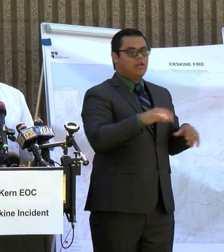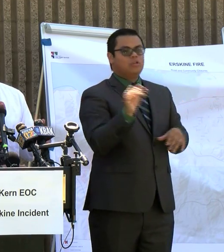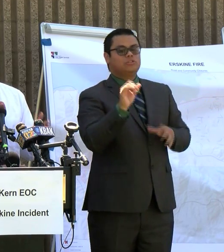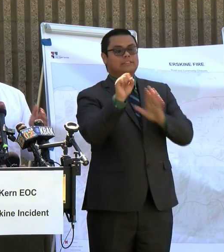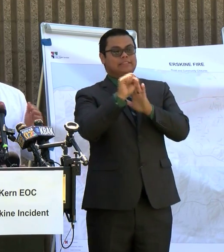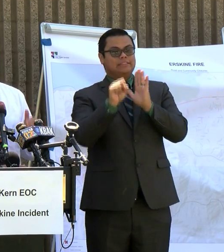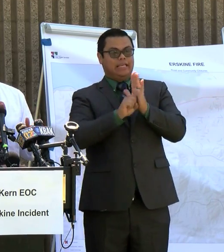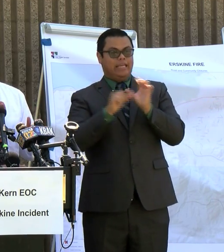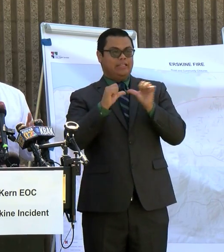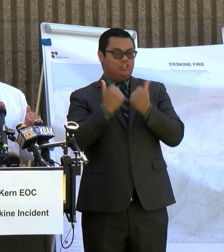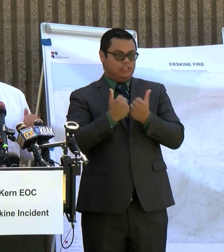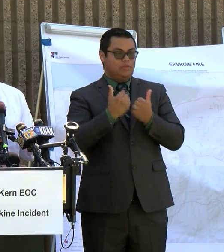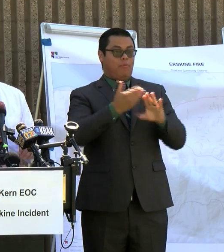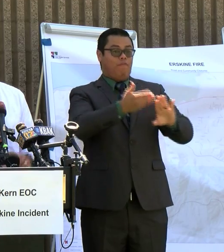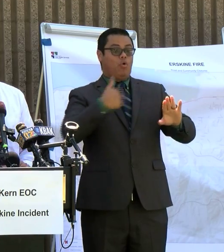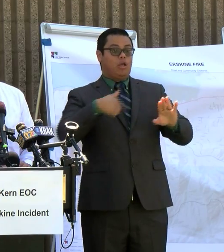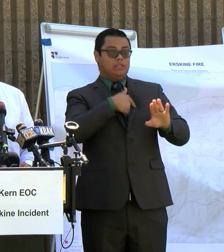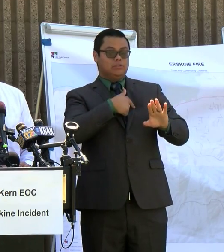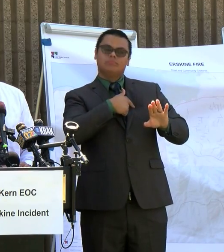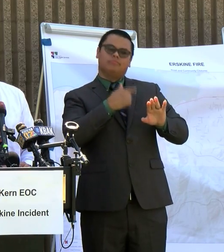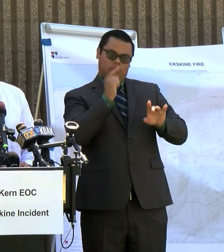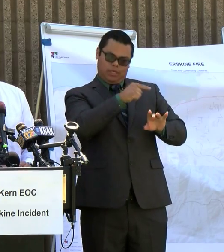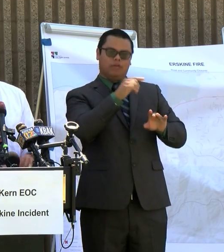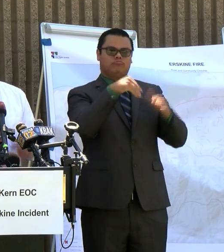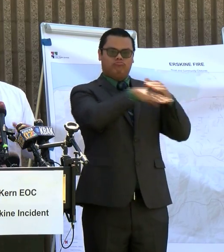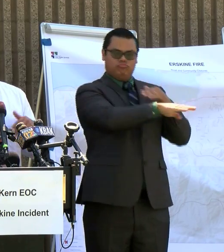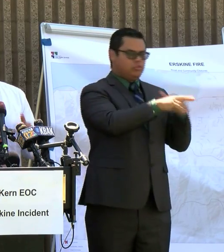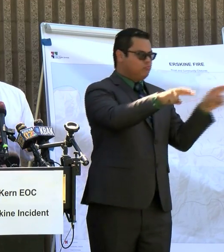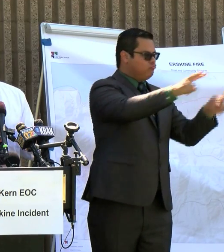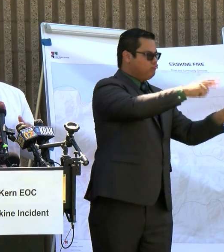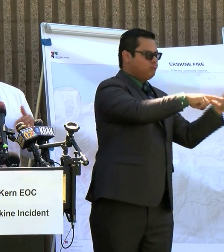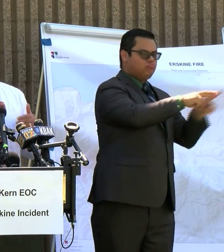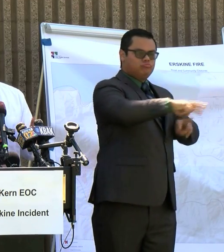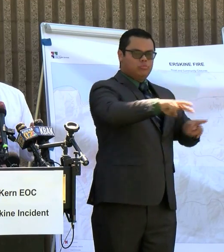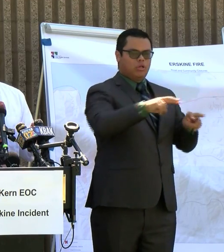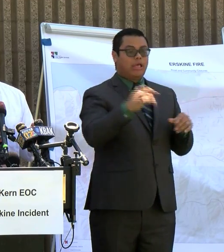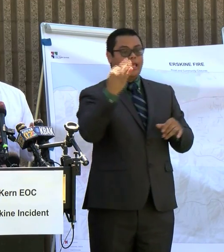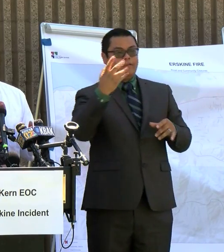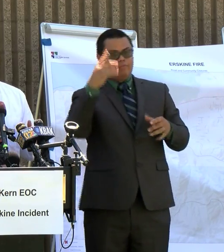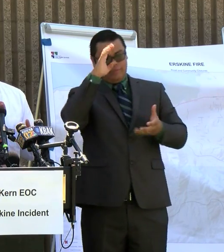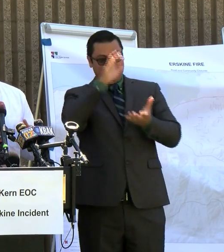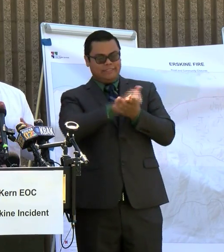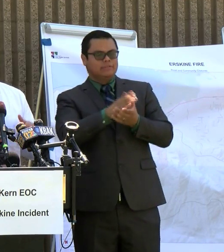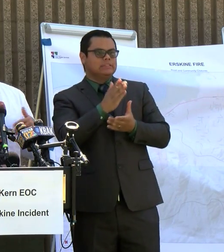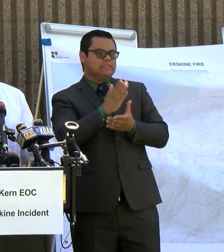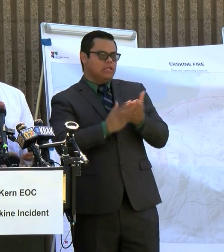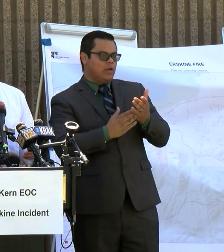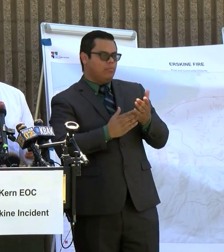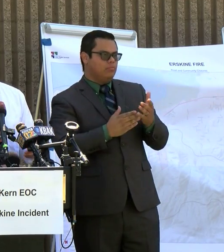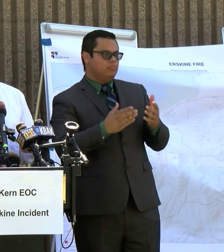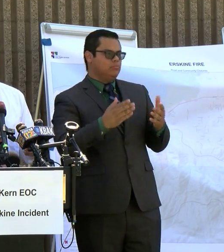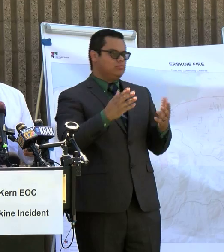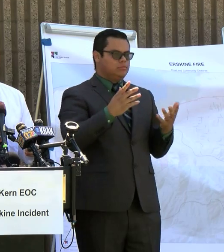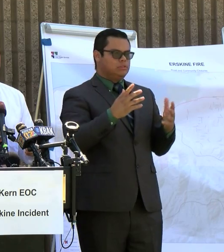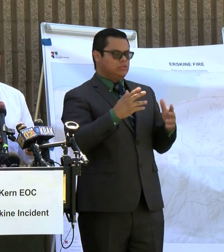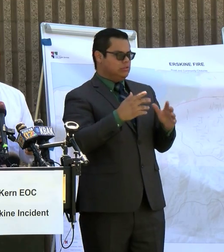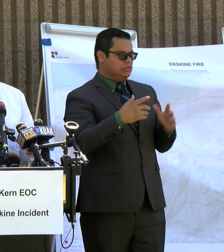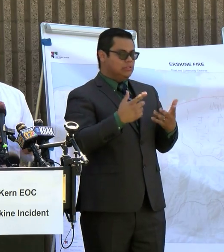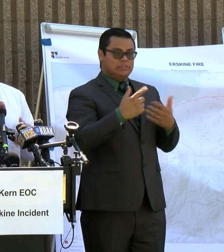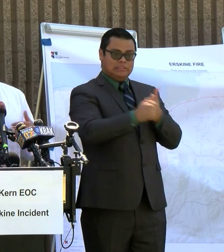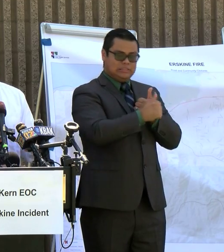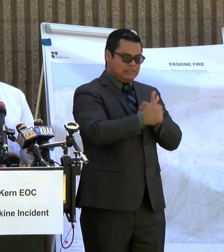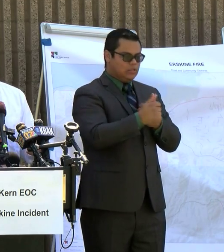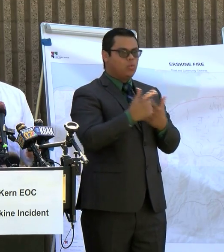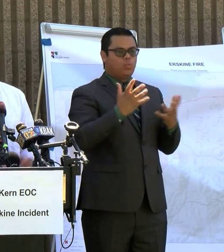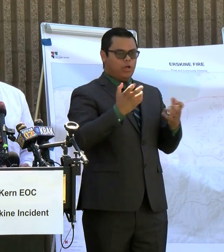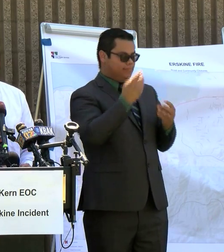agencies that are going in ahead of us to also take a look. If we believe there's some risk We want to be able to articulate that to the homeowners so